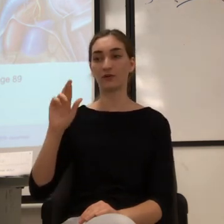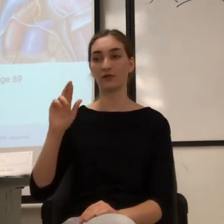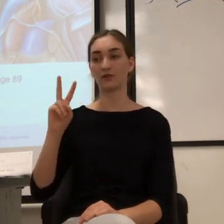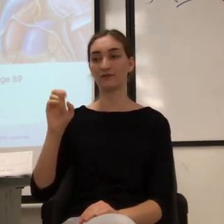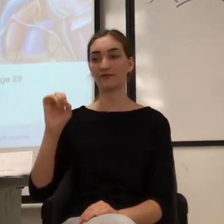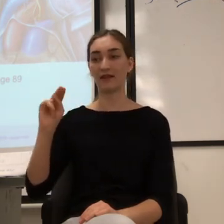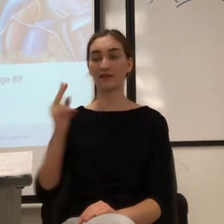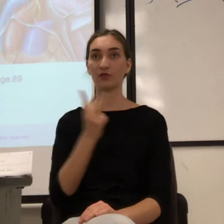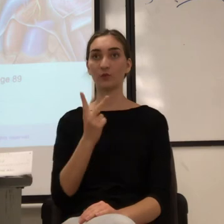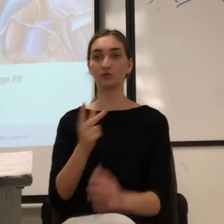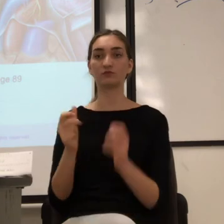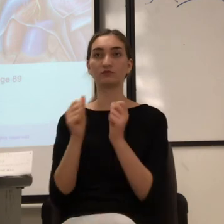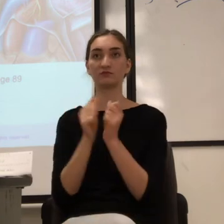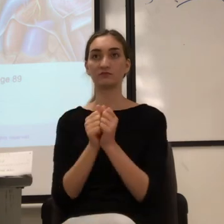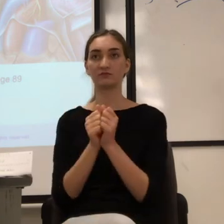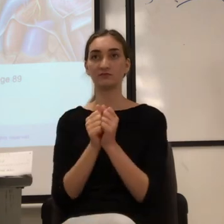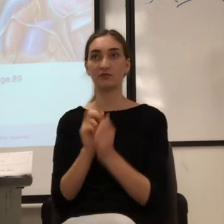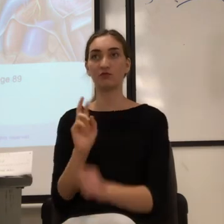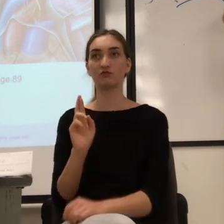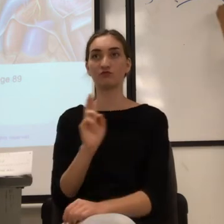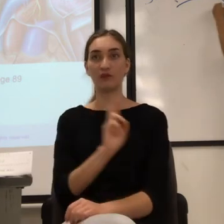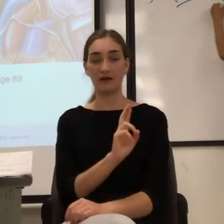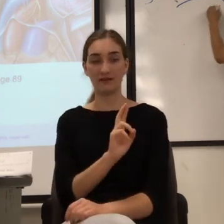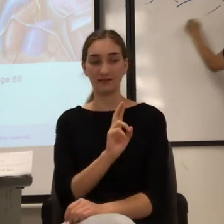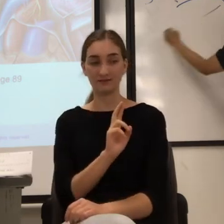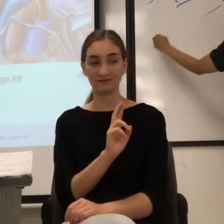the right brachiocephalic vein.